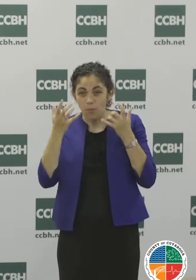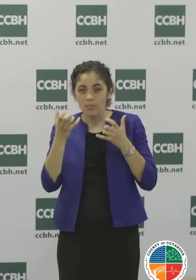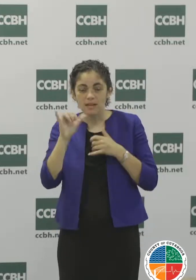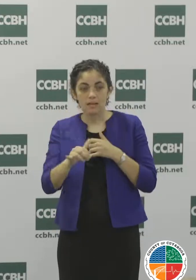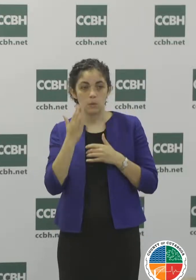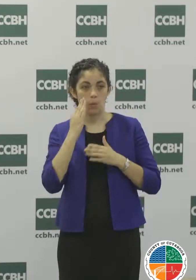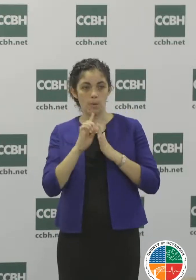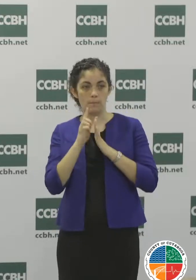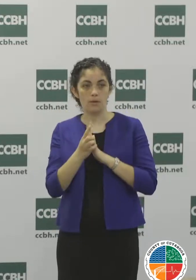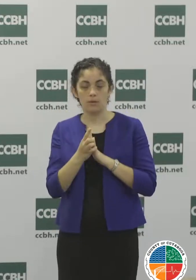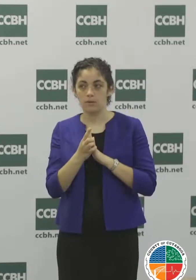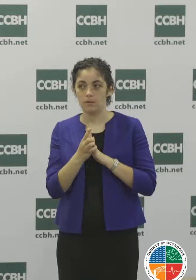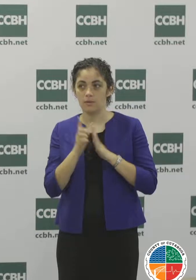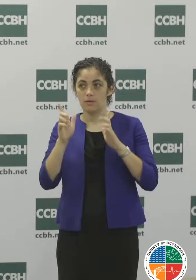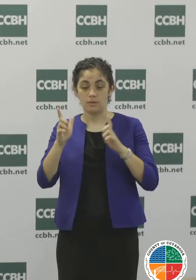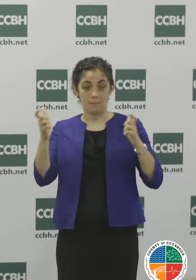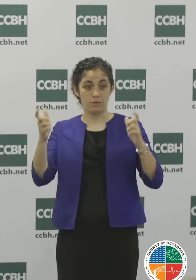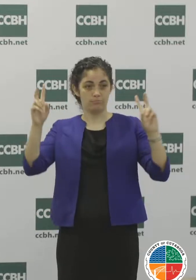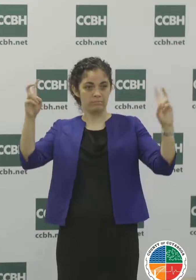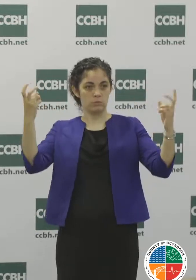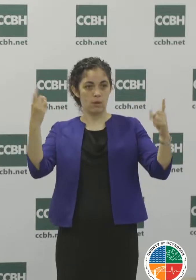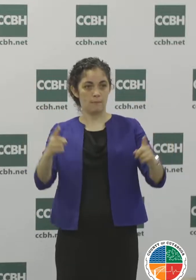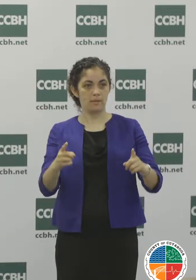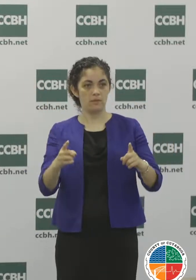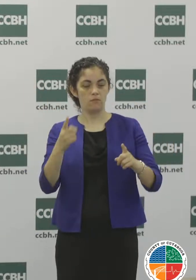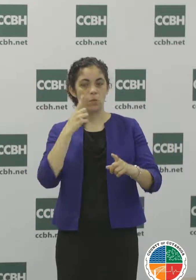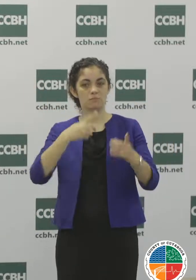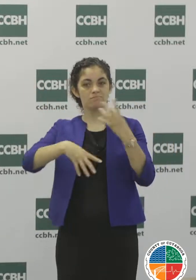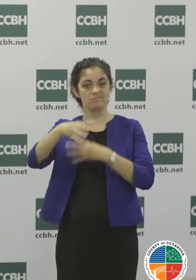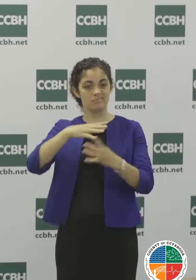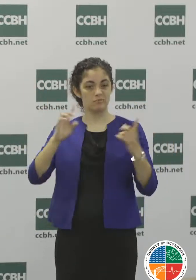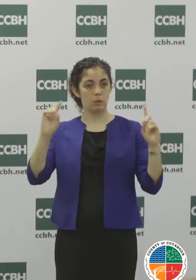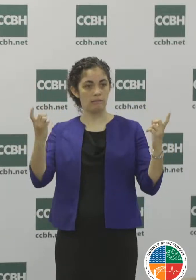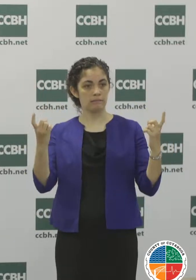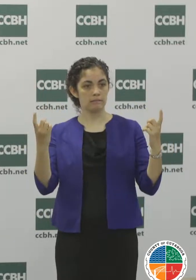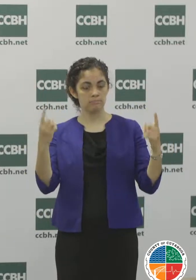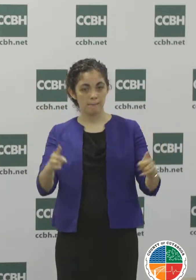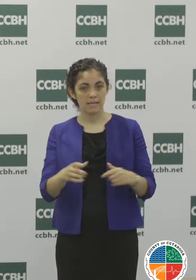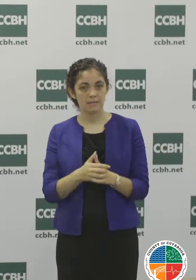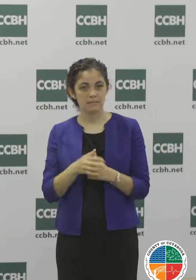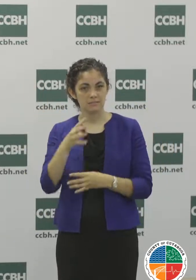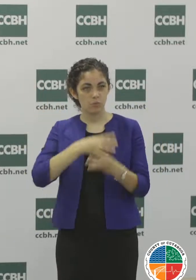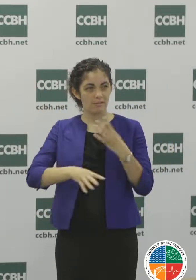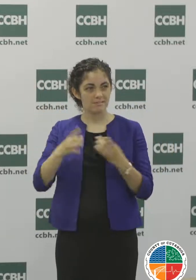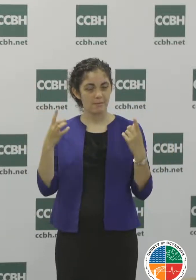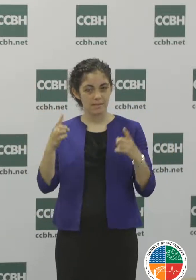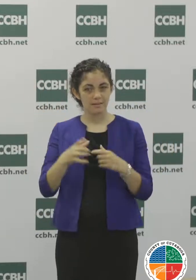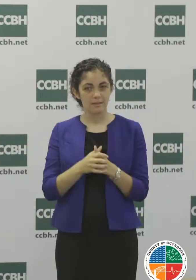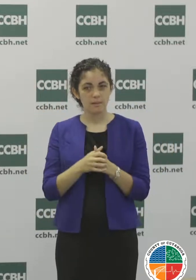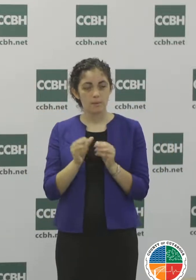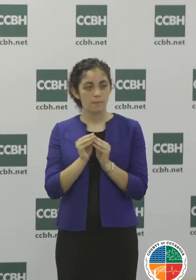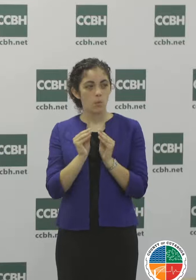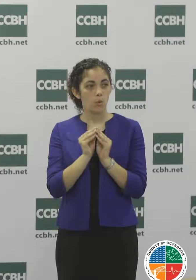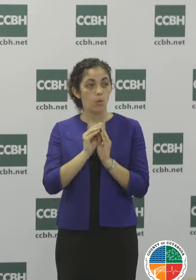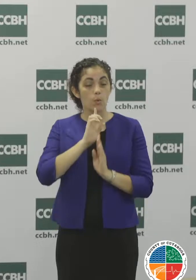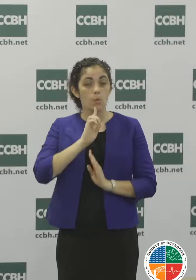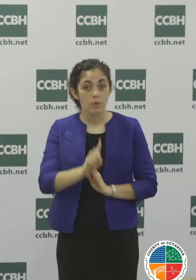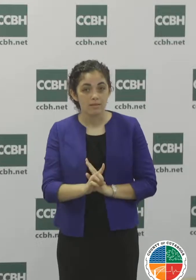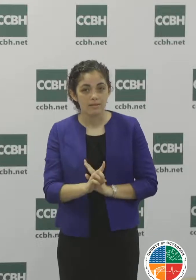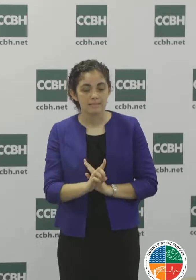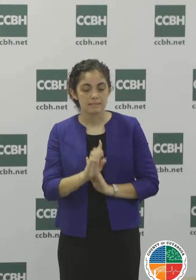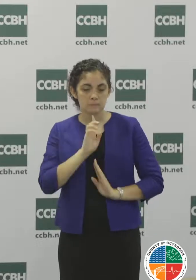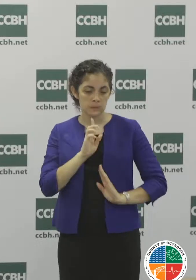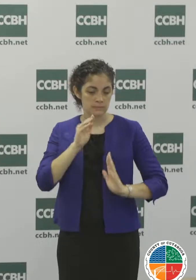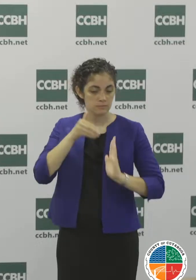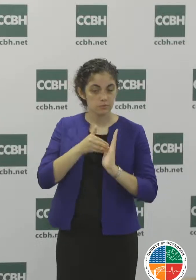the moment there is a larger issue, a societal issue that is really at the